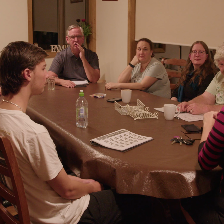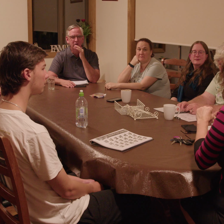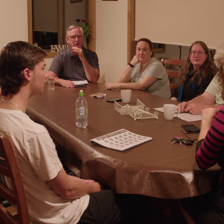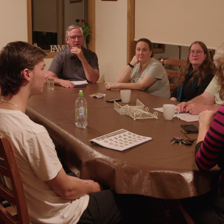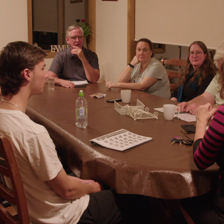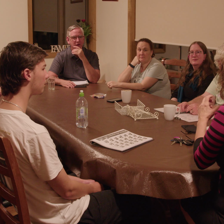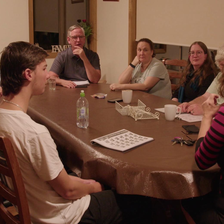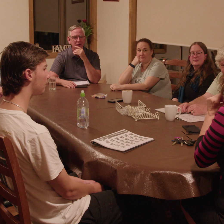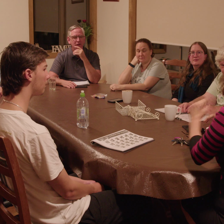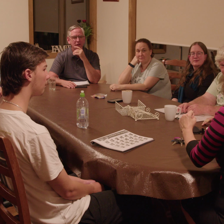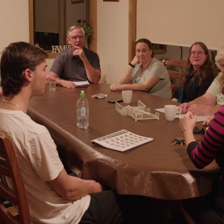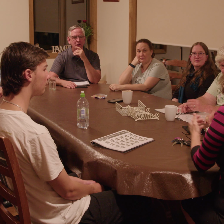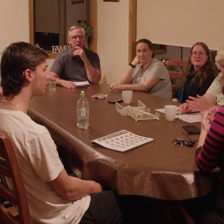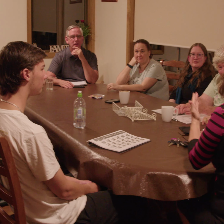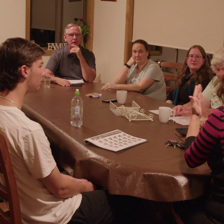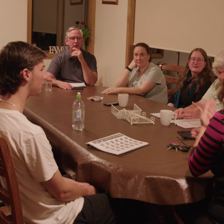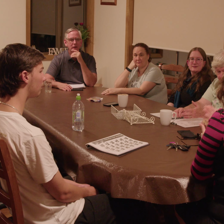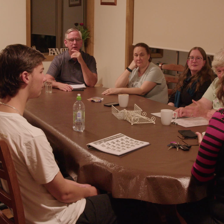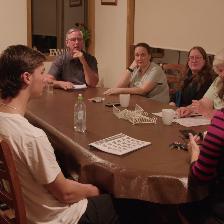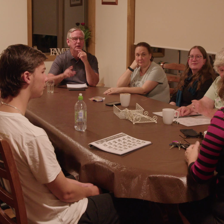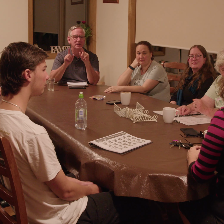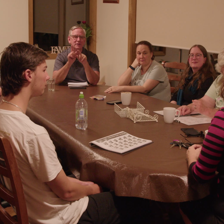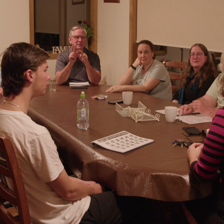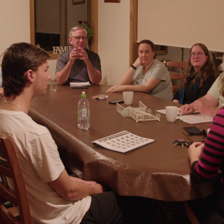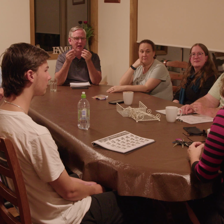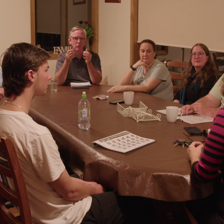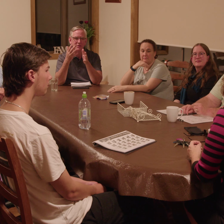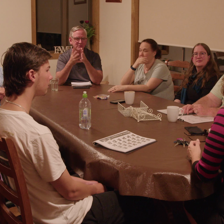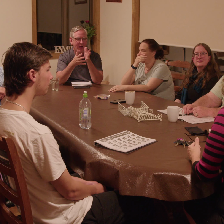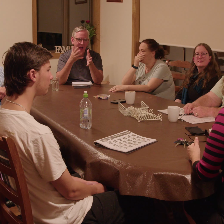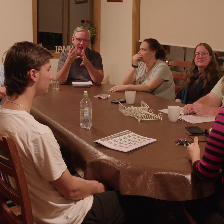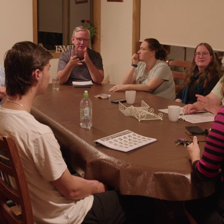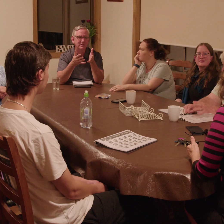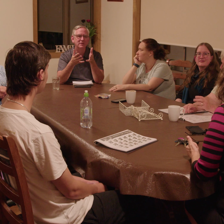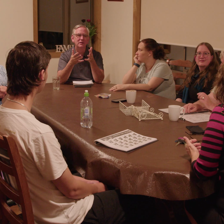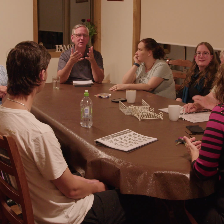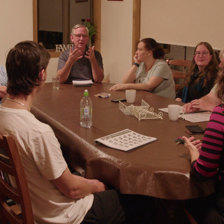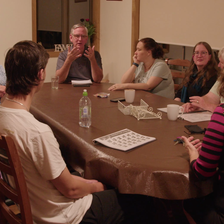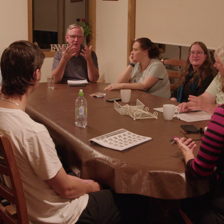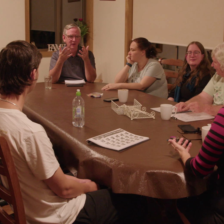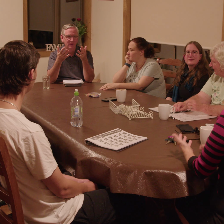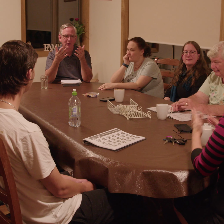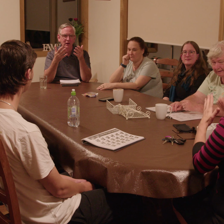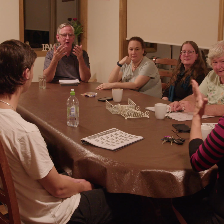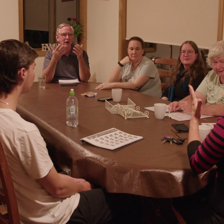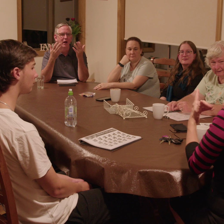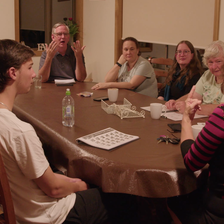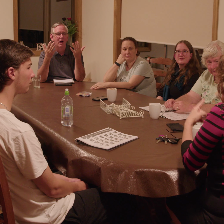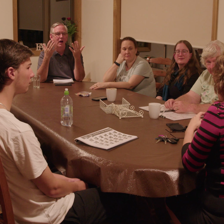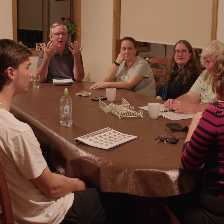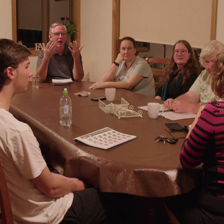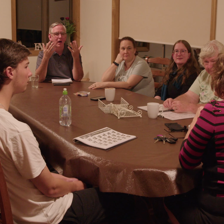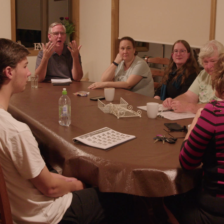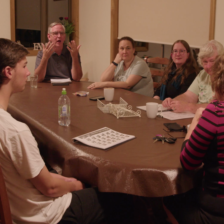work with your dominant hand. And yeah, the same way with signs. When we get past the